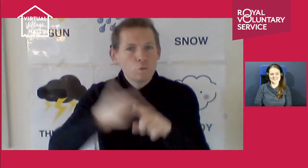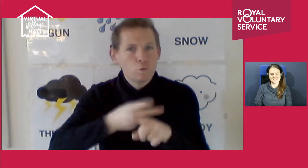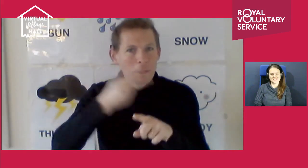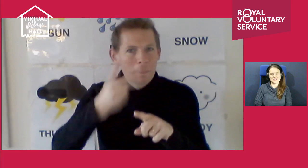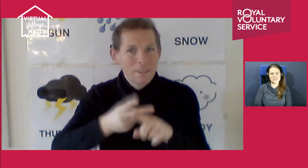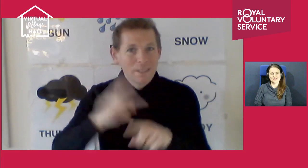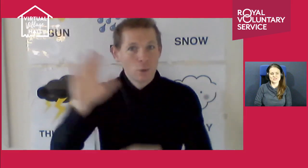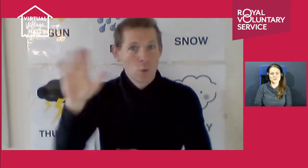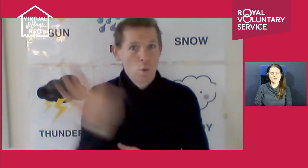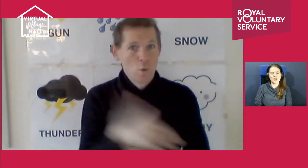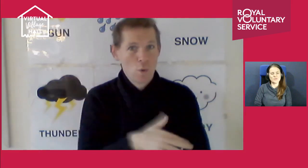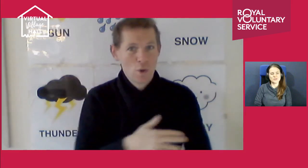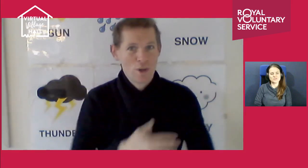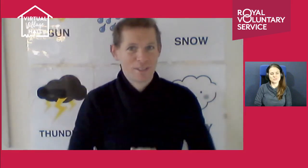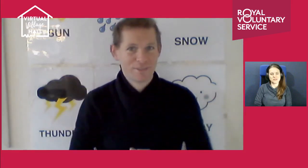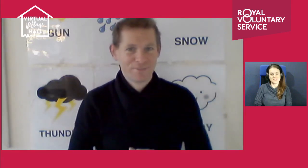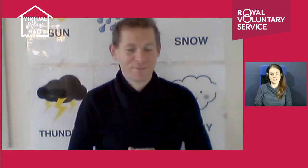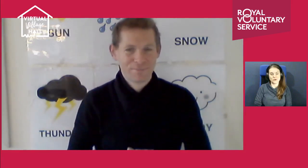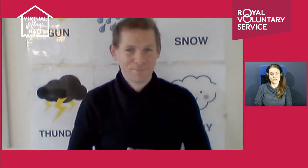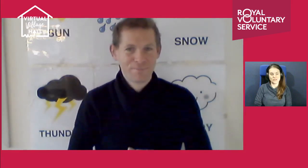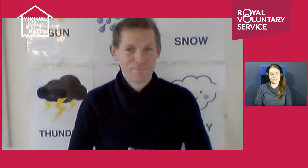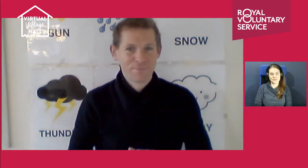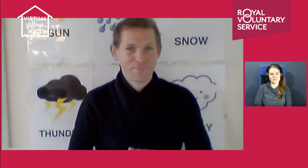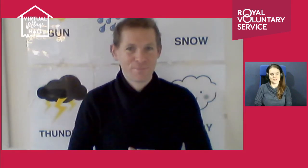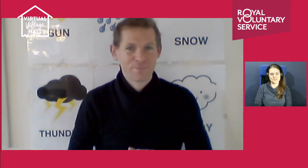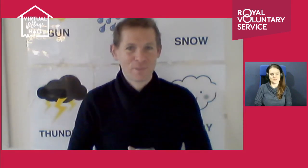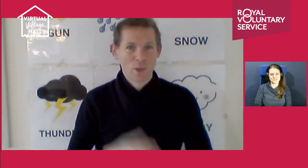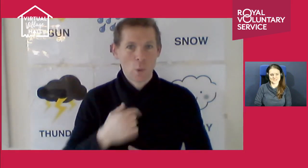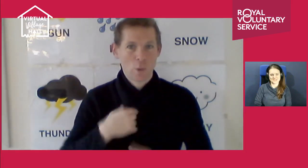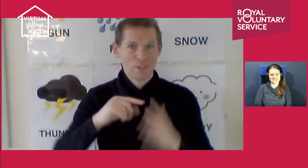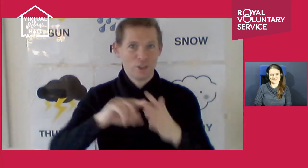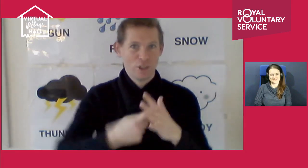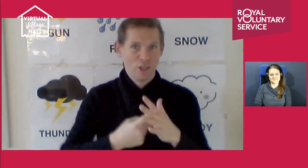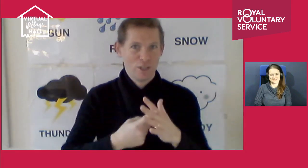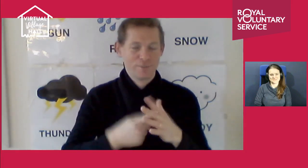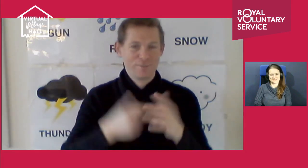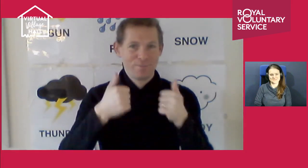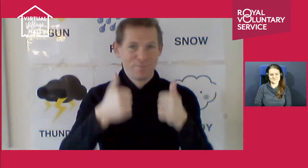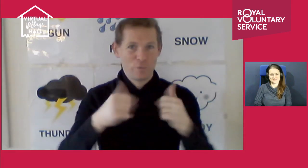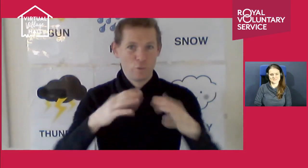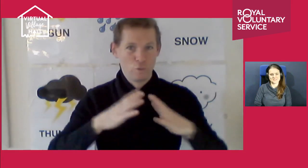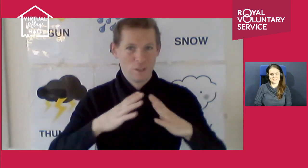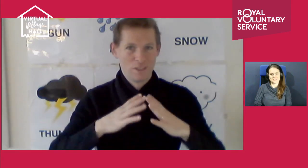Okay, so now I'm going to repeat all of the vocabulary that we've just learned.